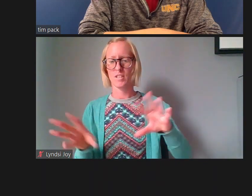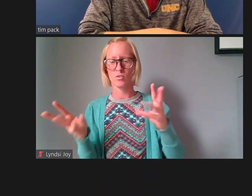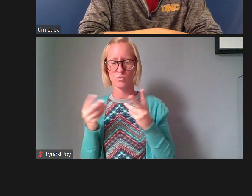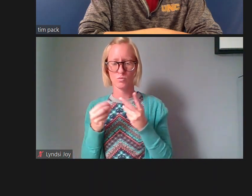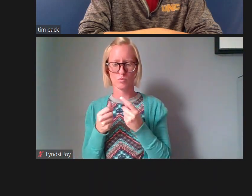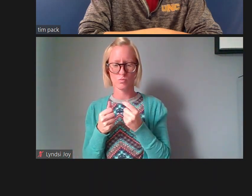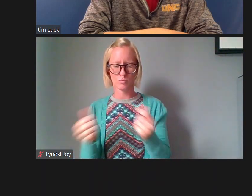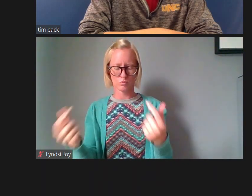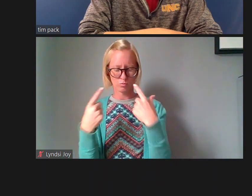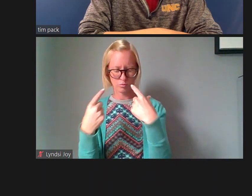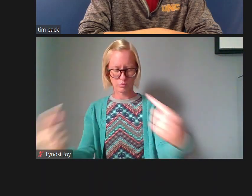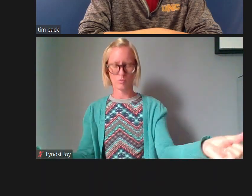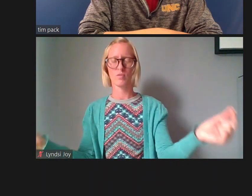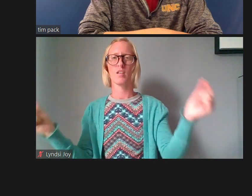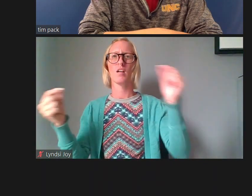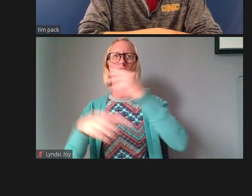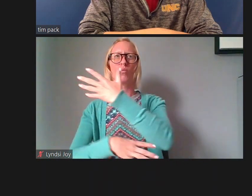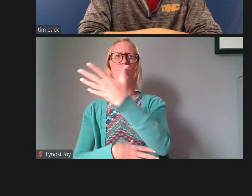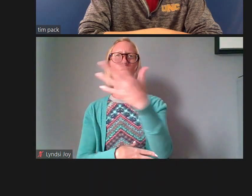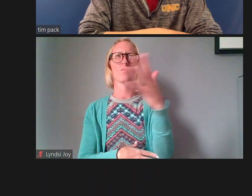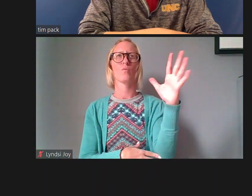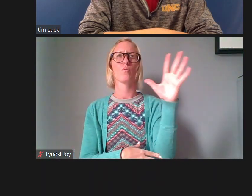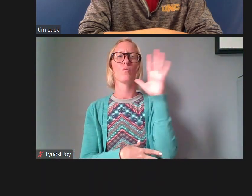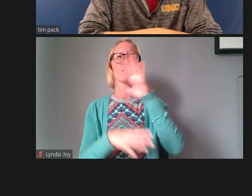"Wacko, like a bomb!"